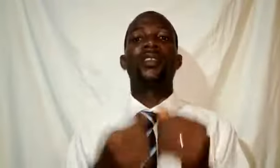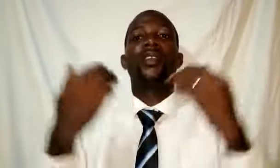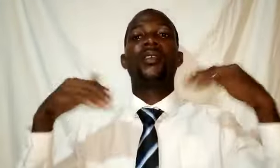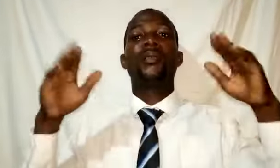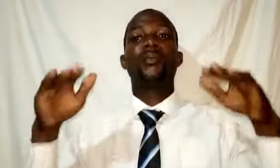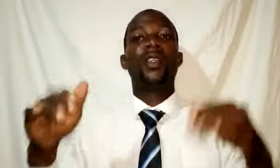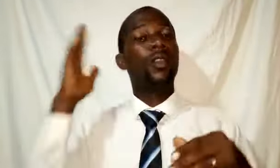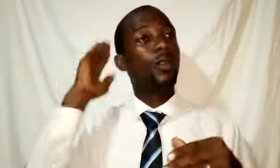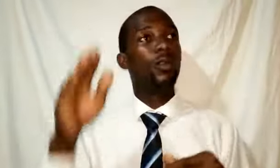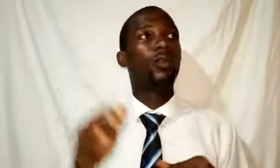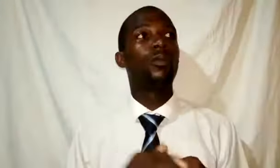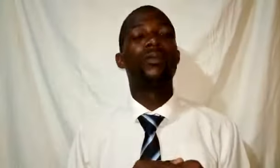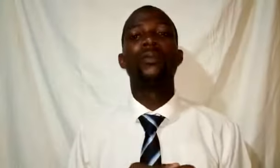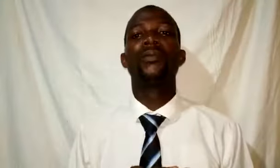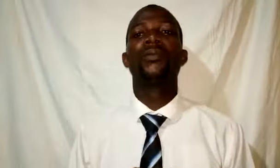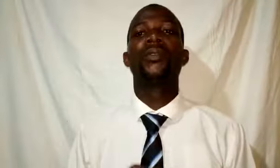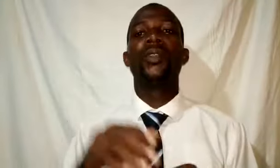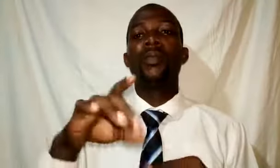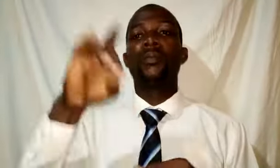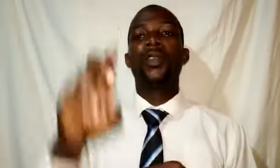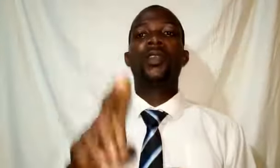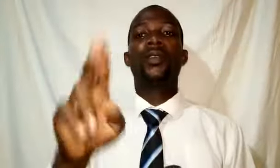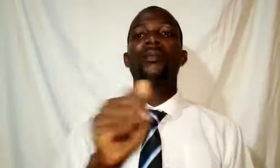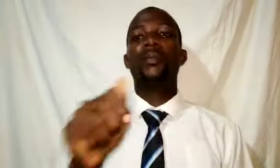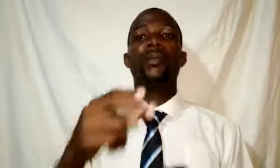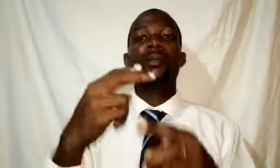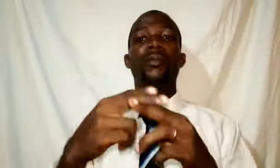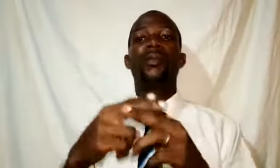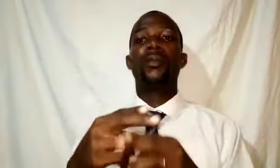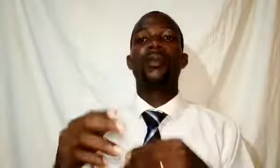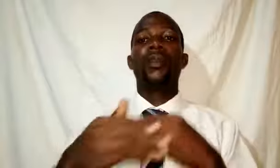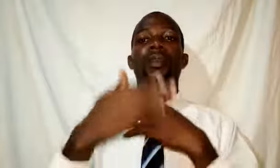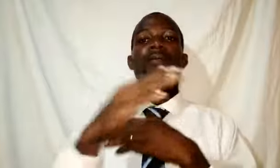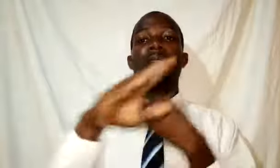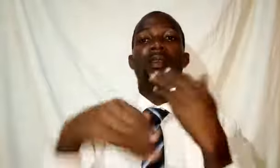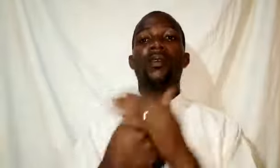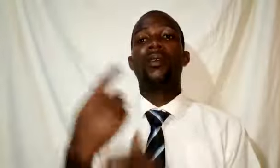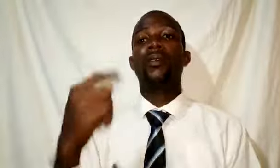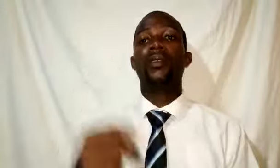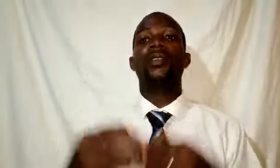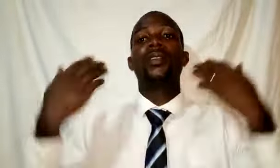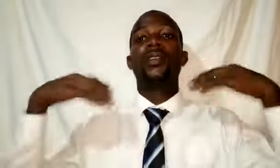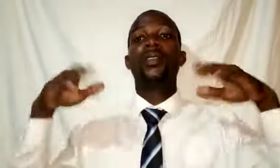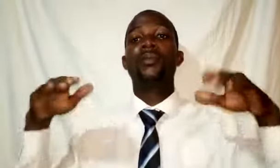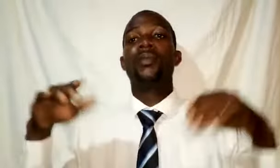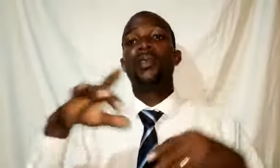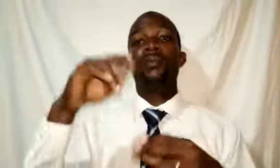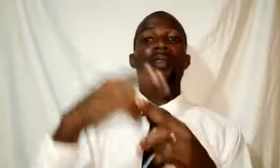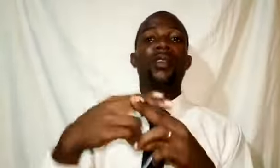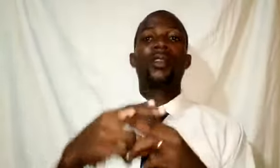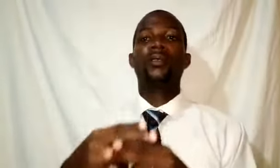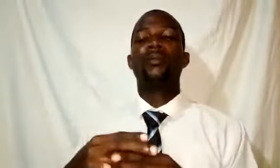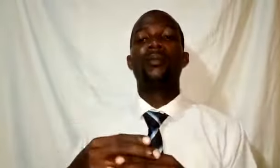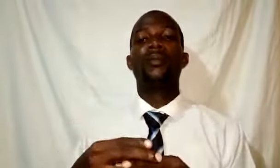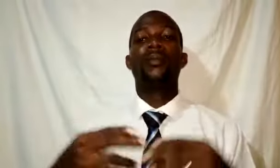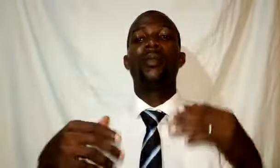up an alternative name. After the birds each chose a name, tortoise chose the name